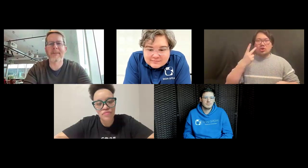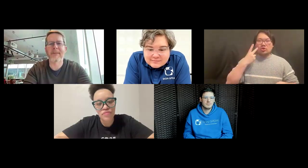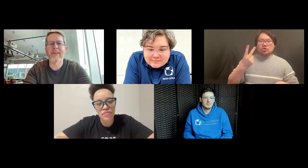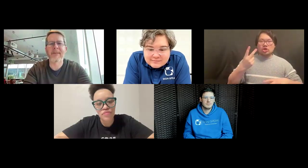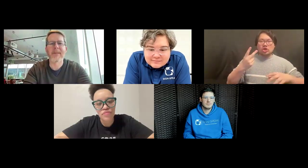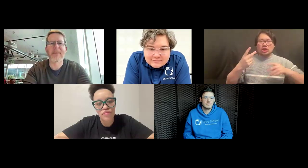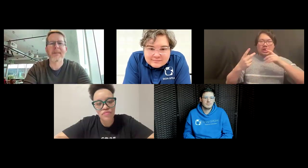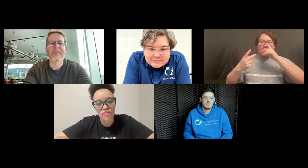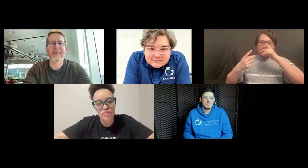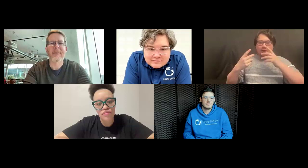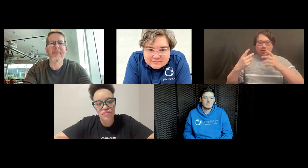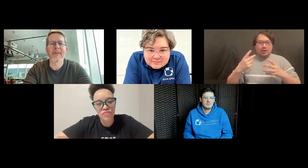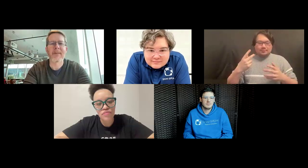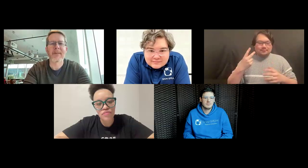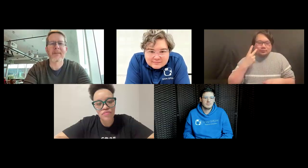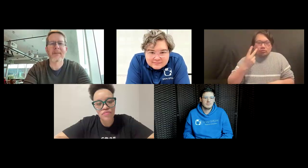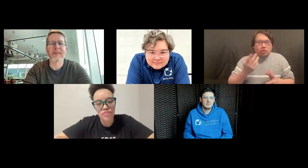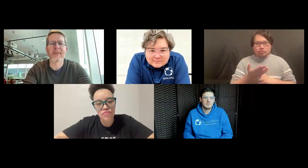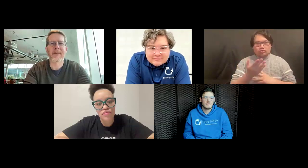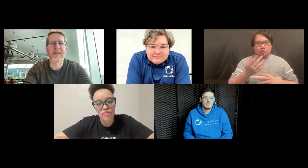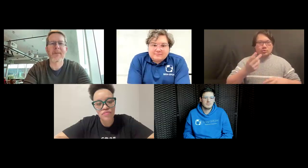So yeah, I think you can see